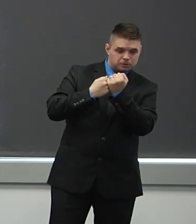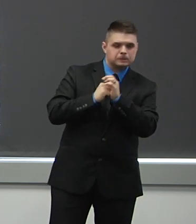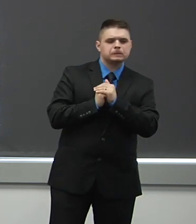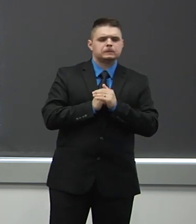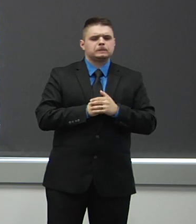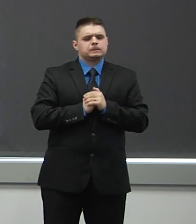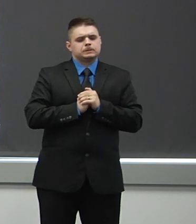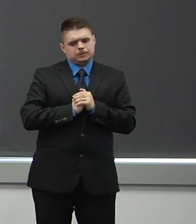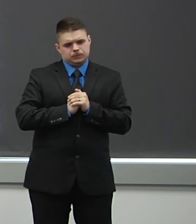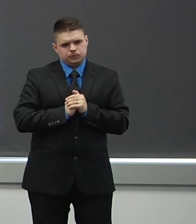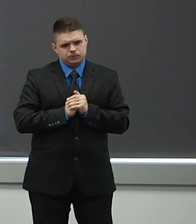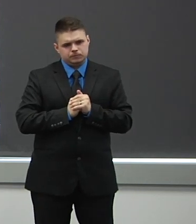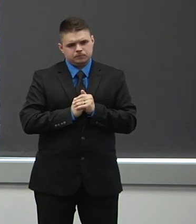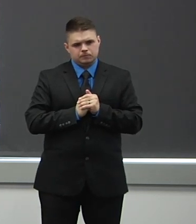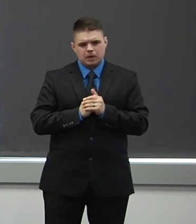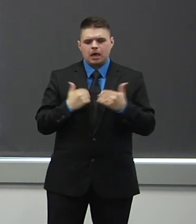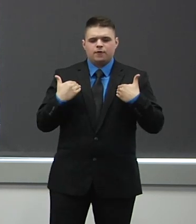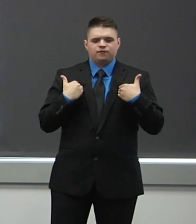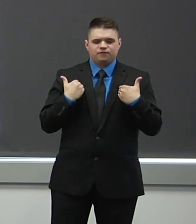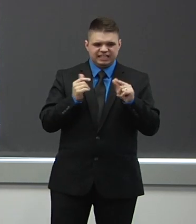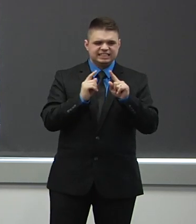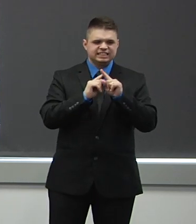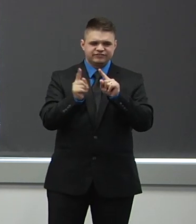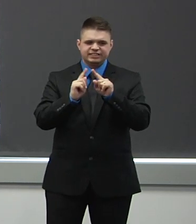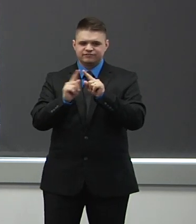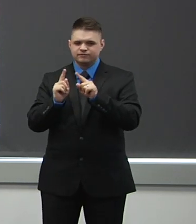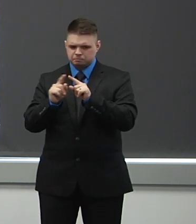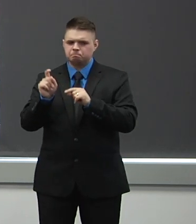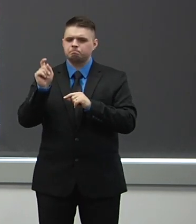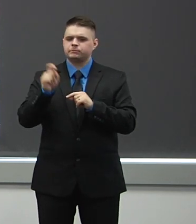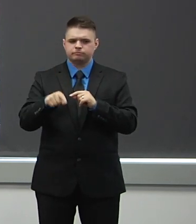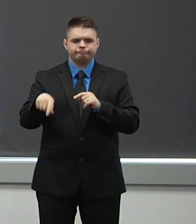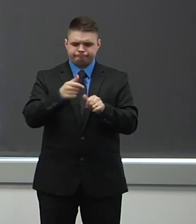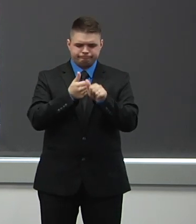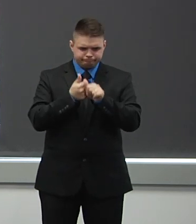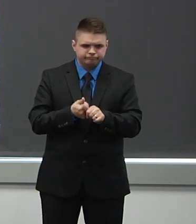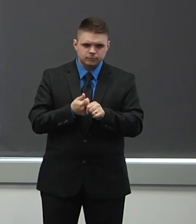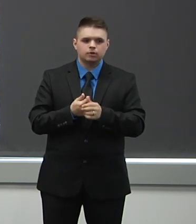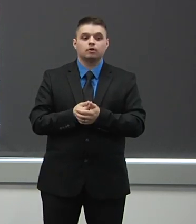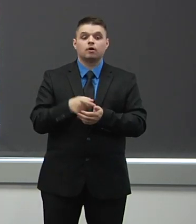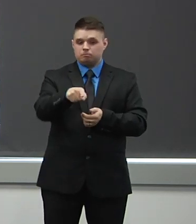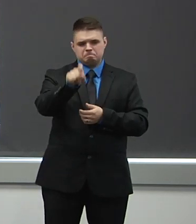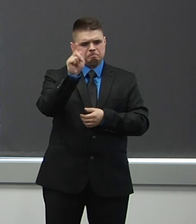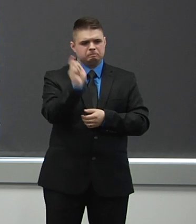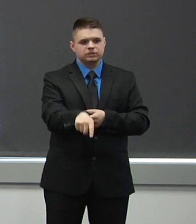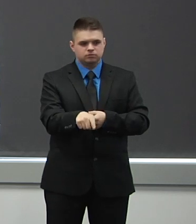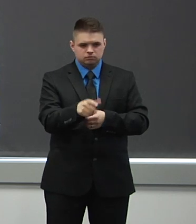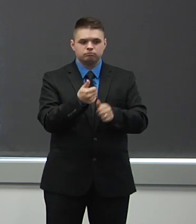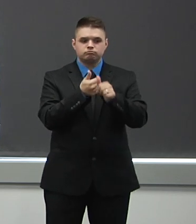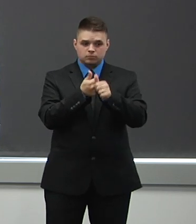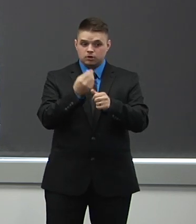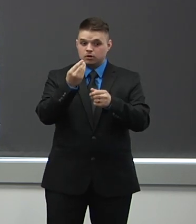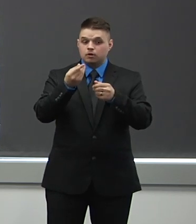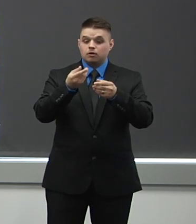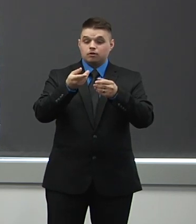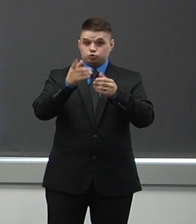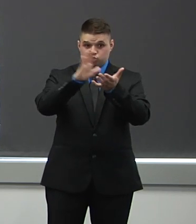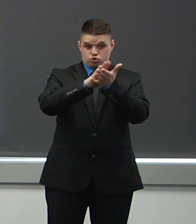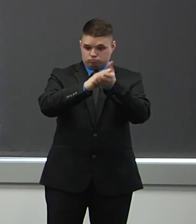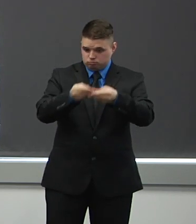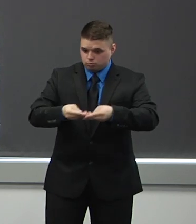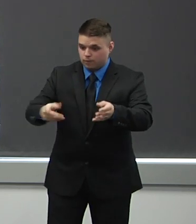there's a variety of things that they have to do. So the first one is that they have to provide meal service to our students. We